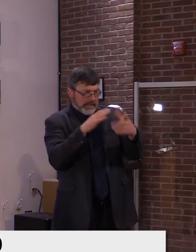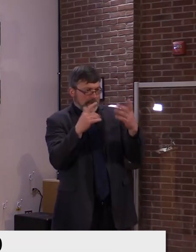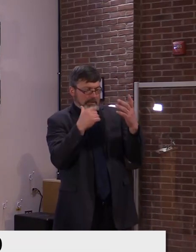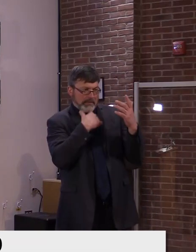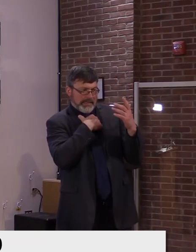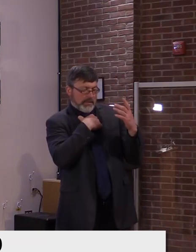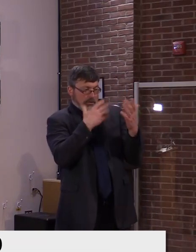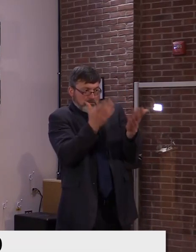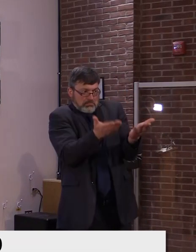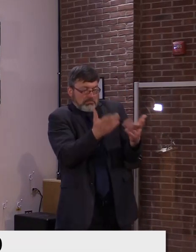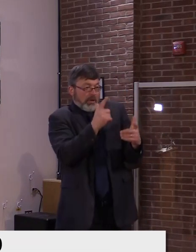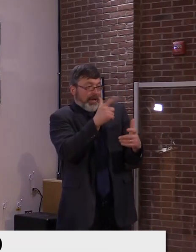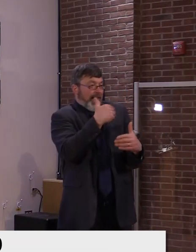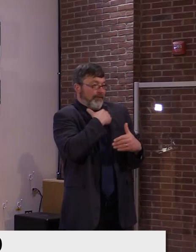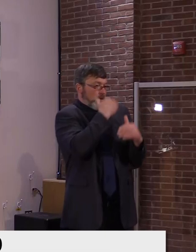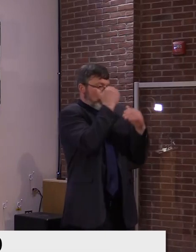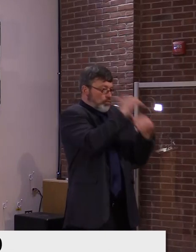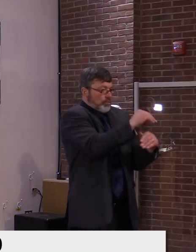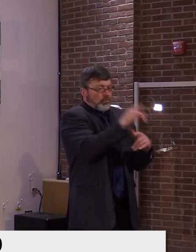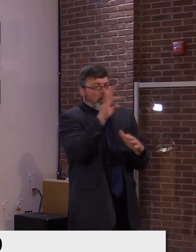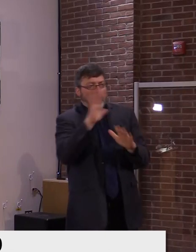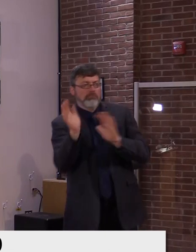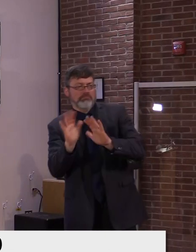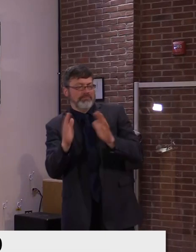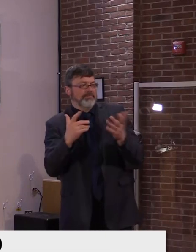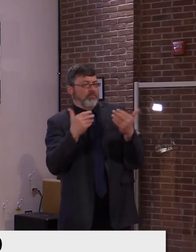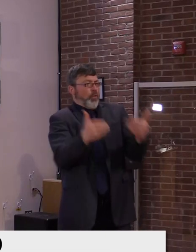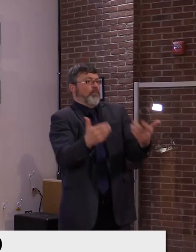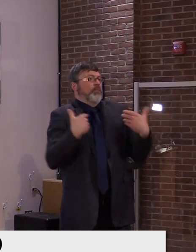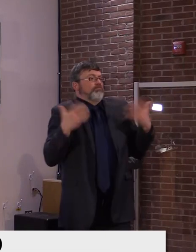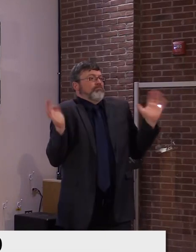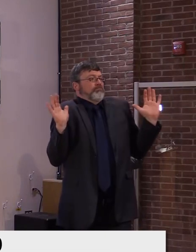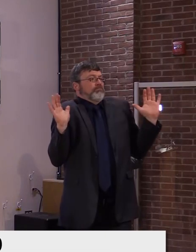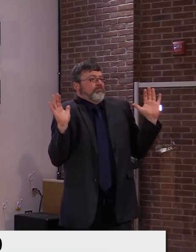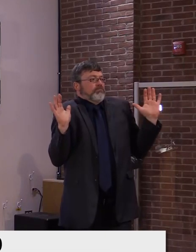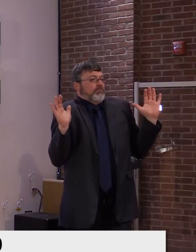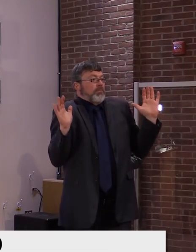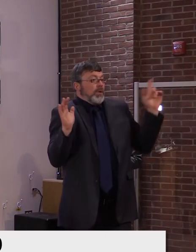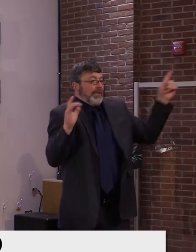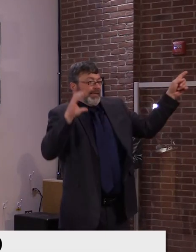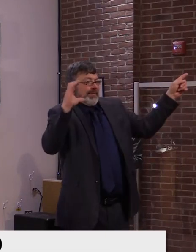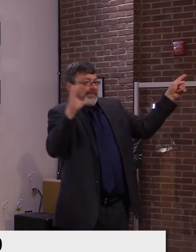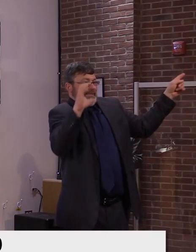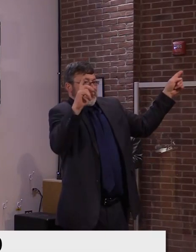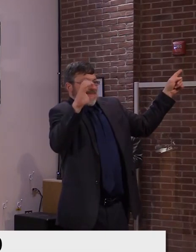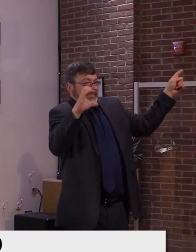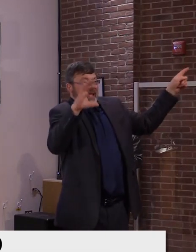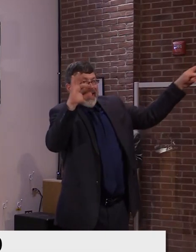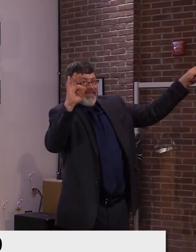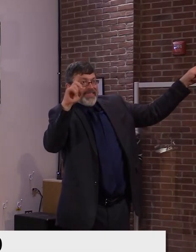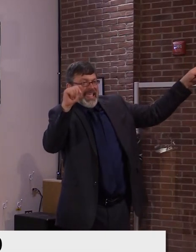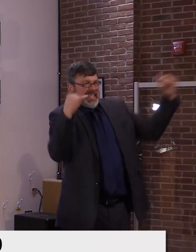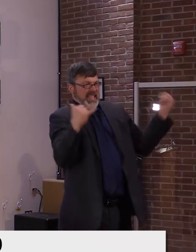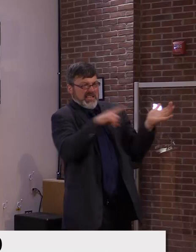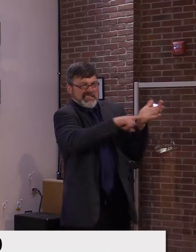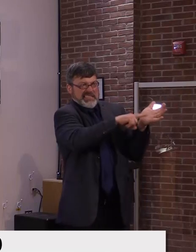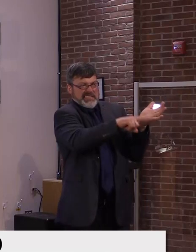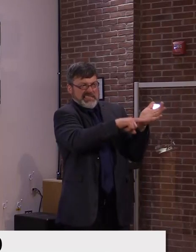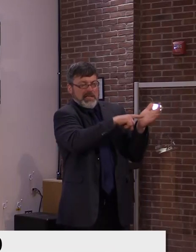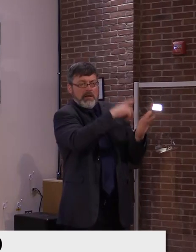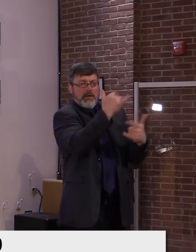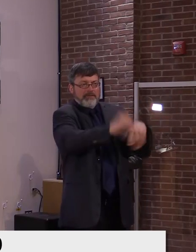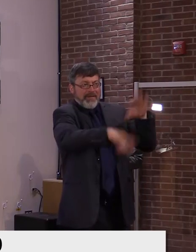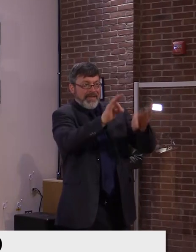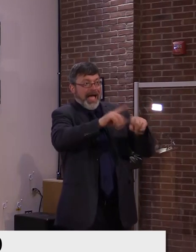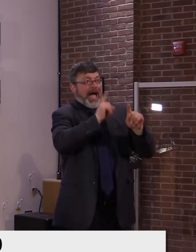a final answer. But it will be something that I think is very clear. And if there's a risk to a